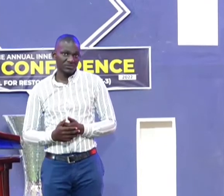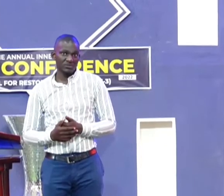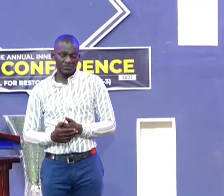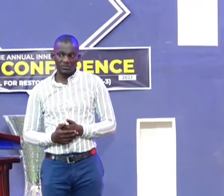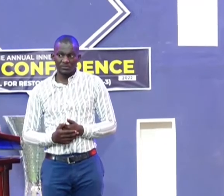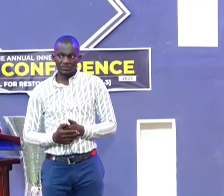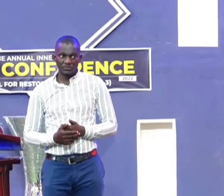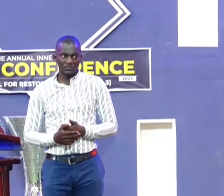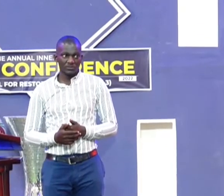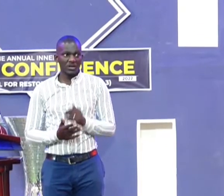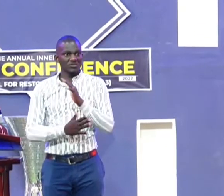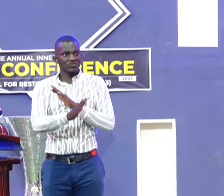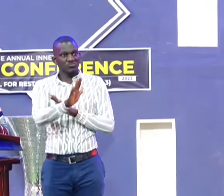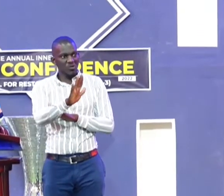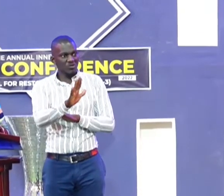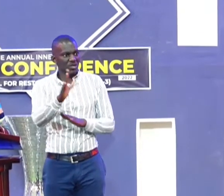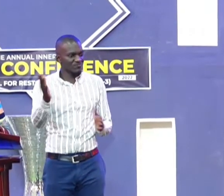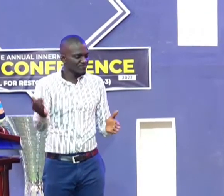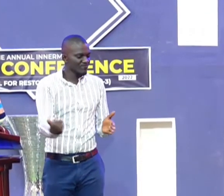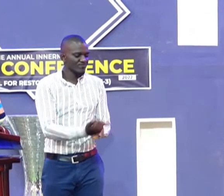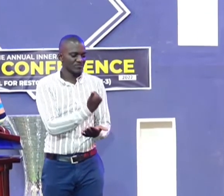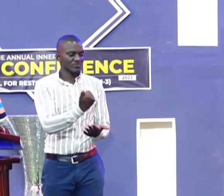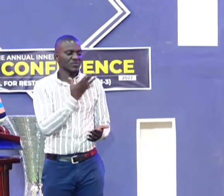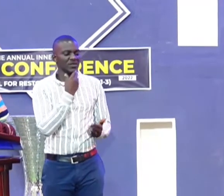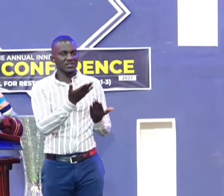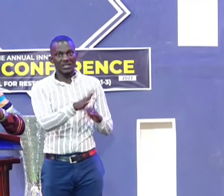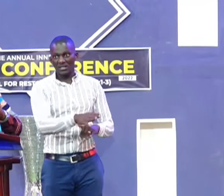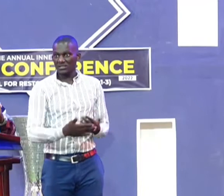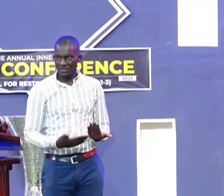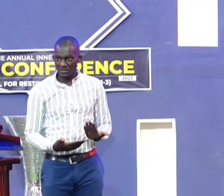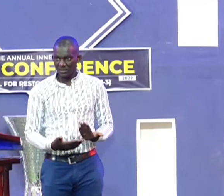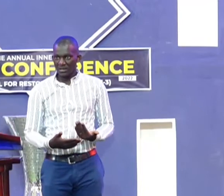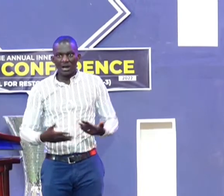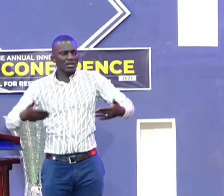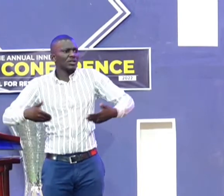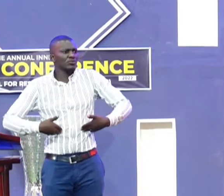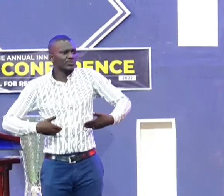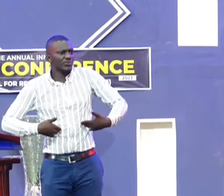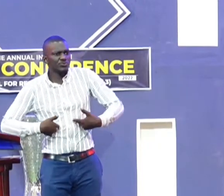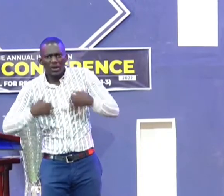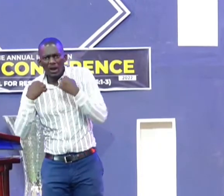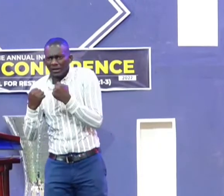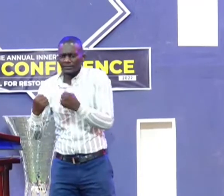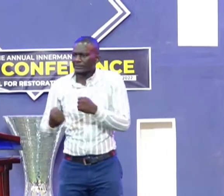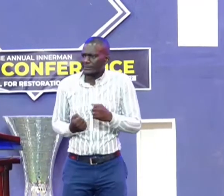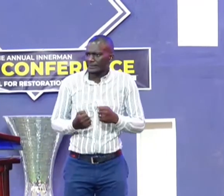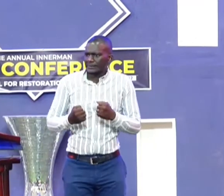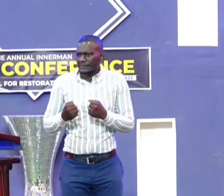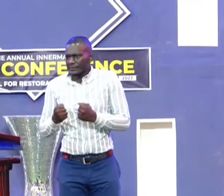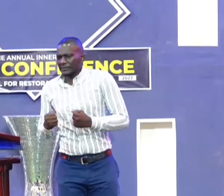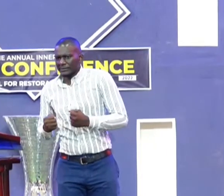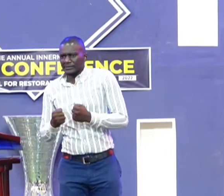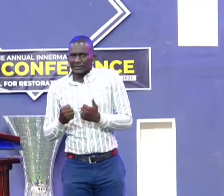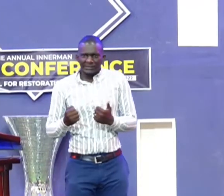God. Then the Lord took away his life. The young men really